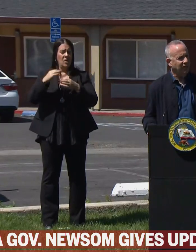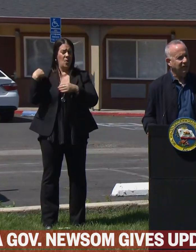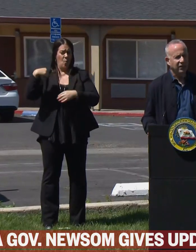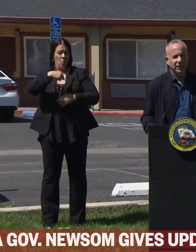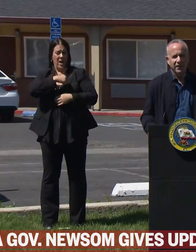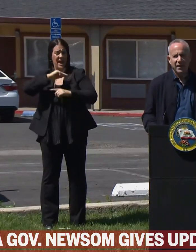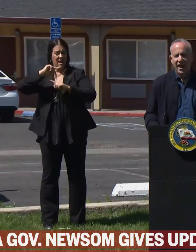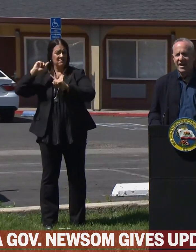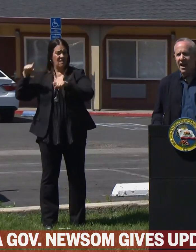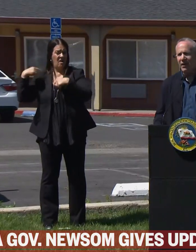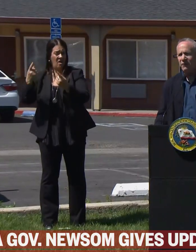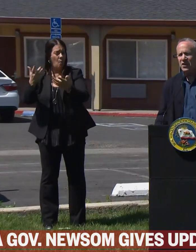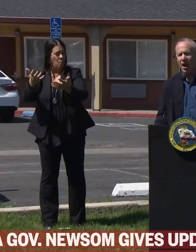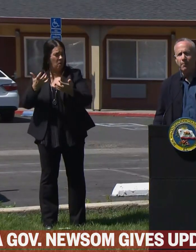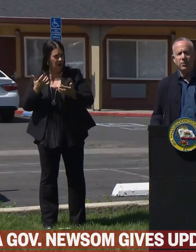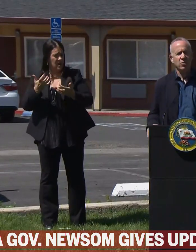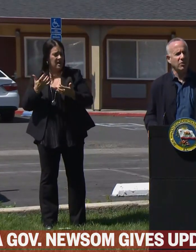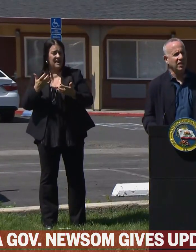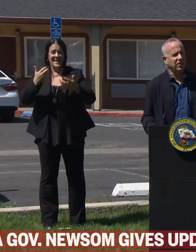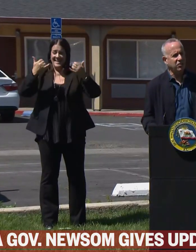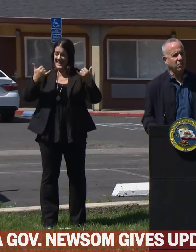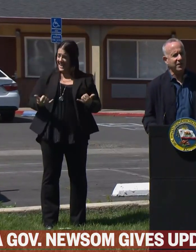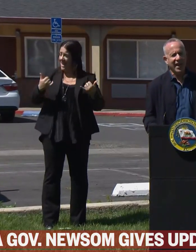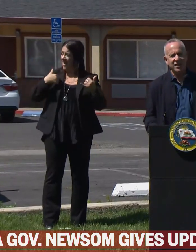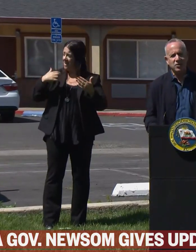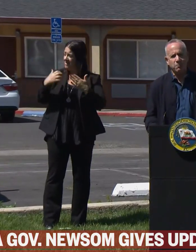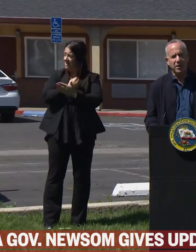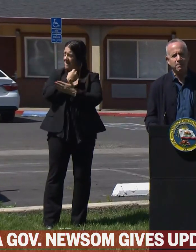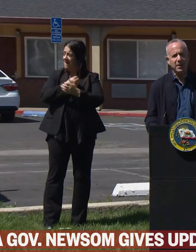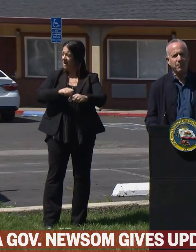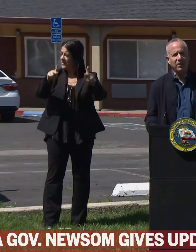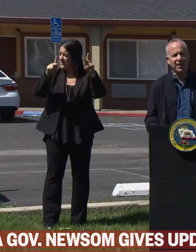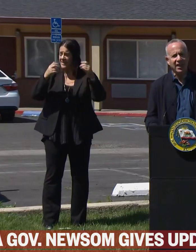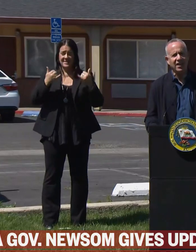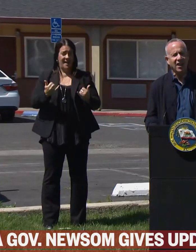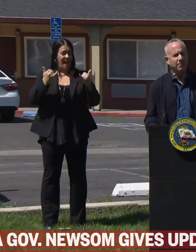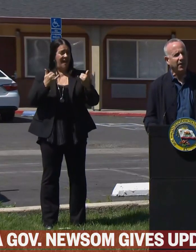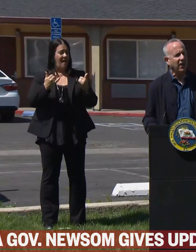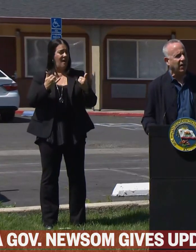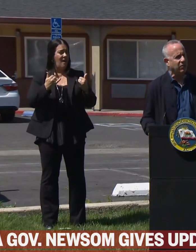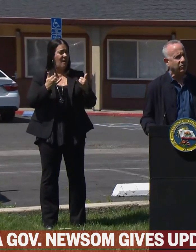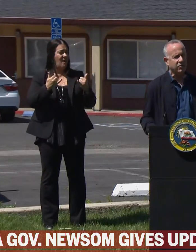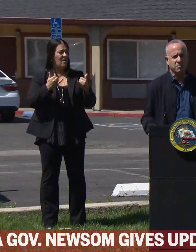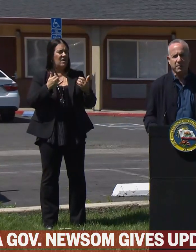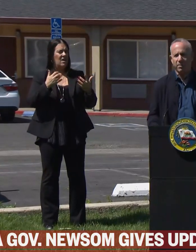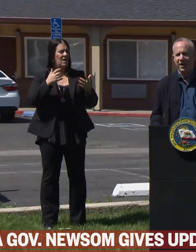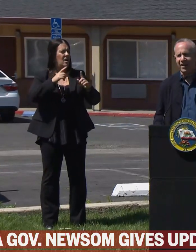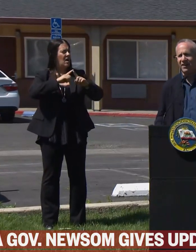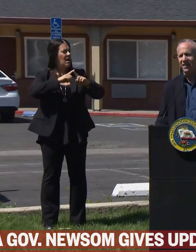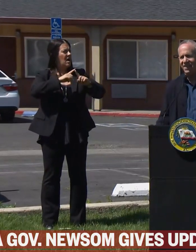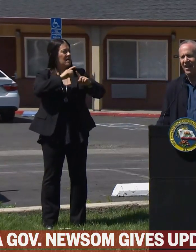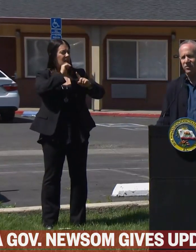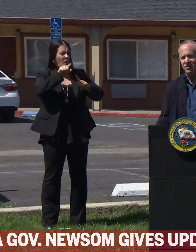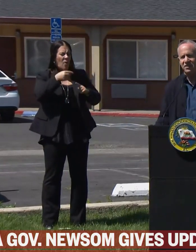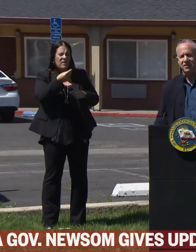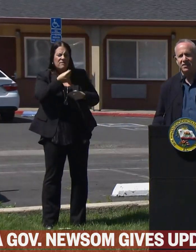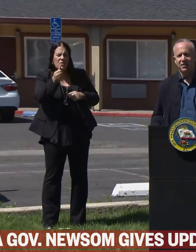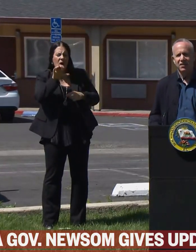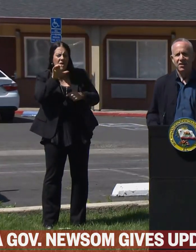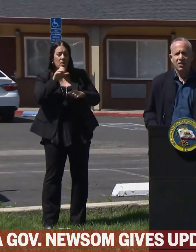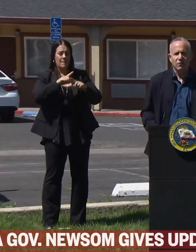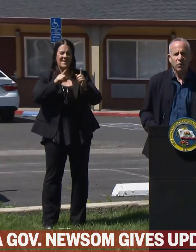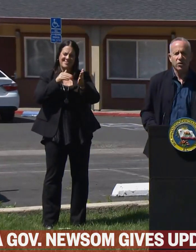do and now have the opportunity to do, and that is to bring people in, not by the hundreds, but by the